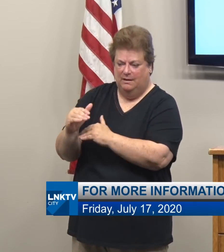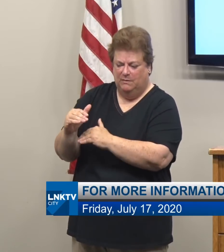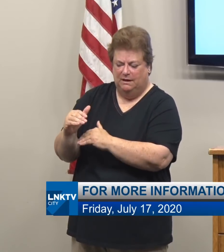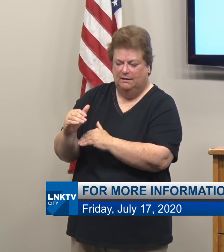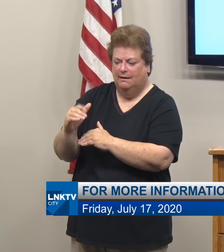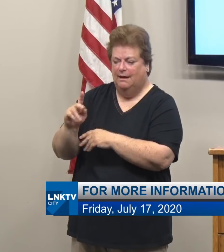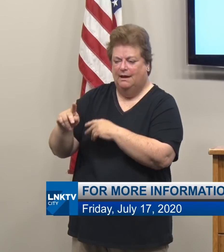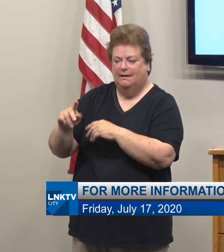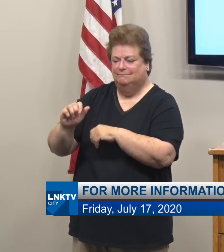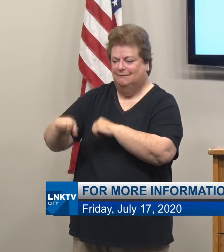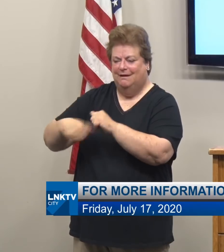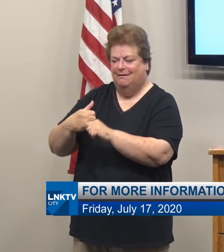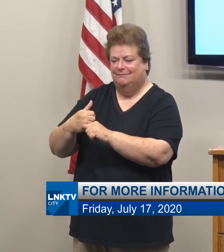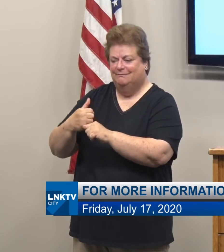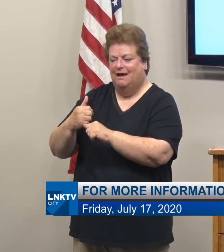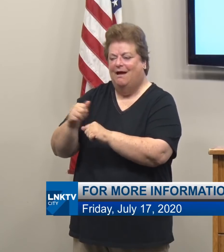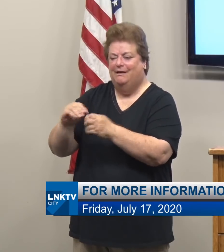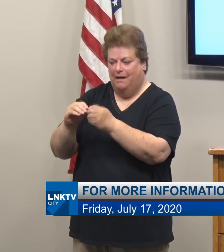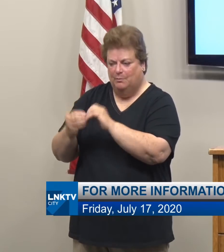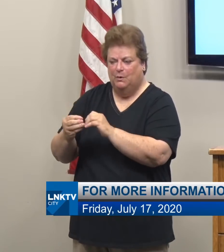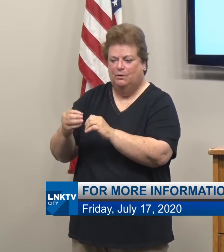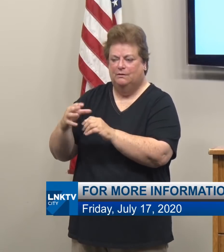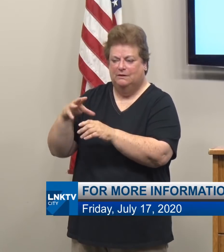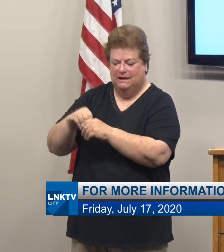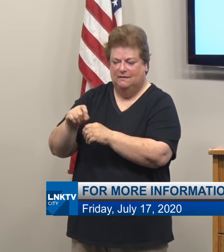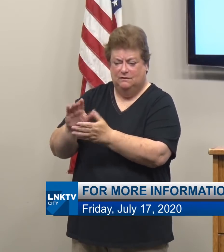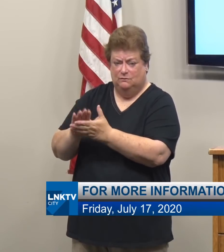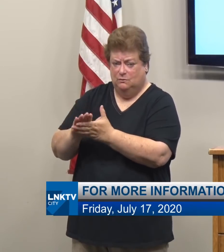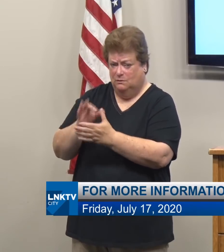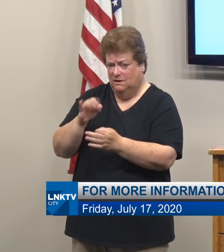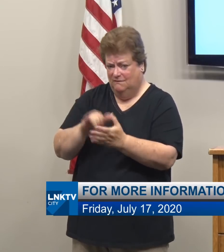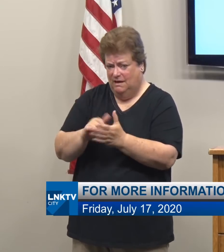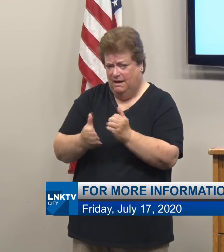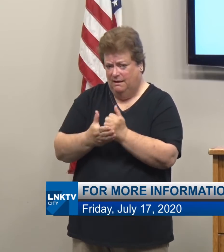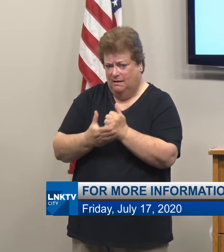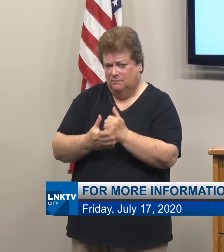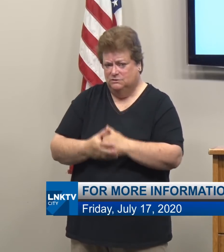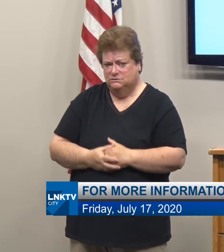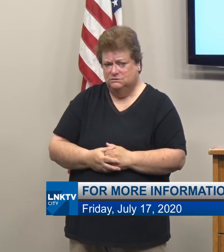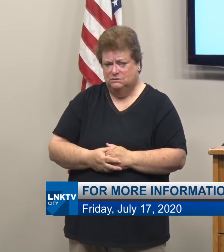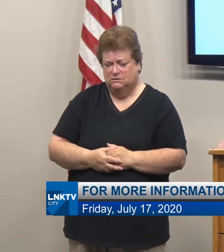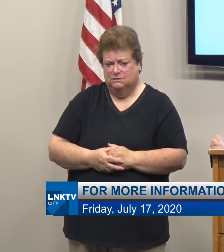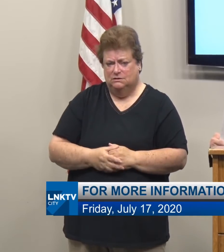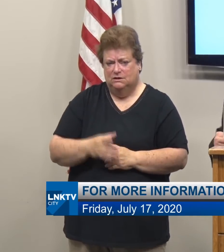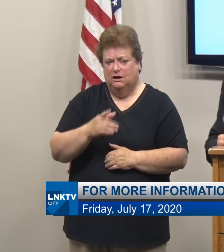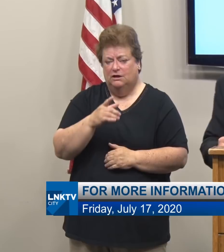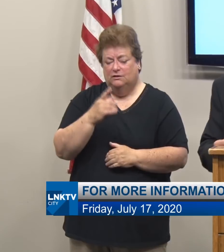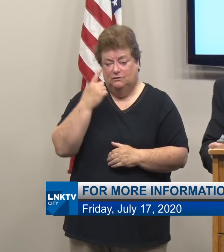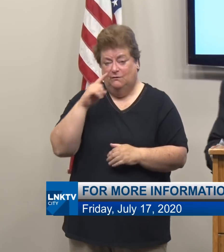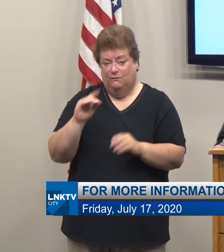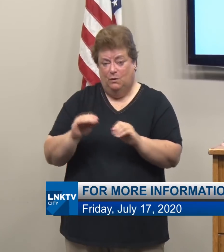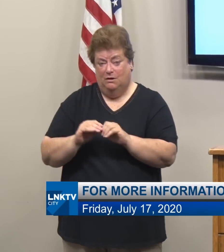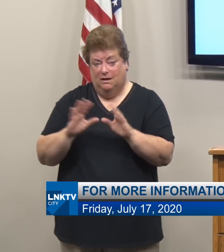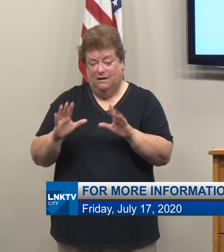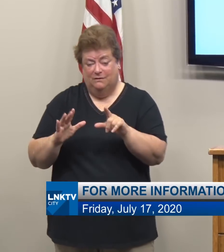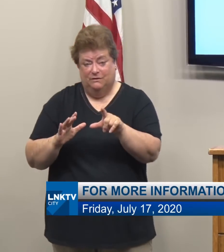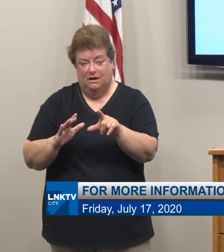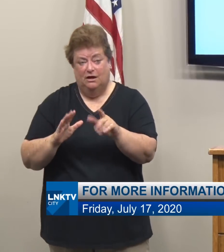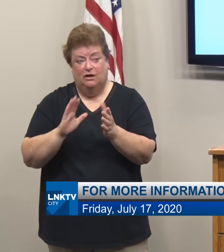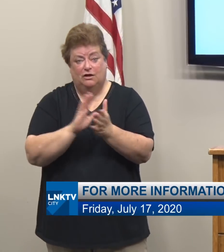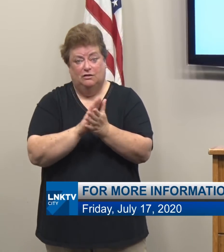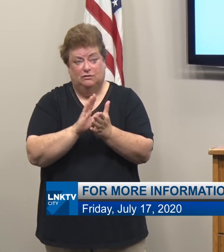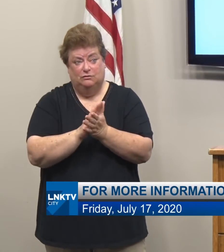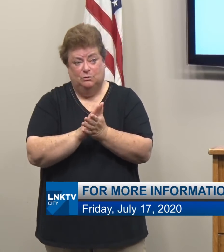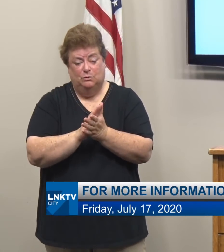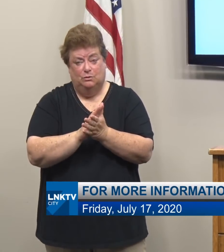any sort of school activity, if that helps. So essentially to clarify, that school could be